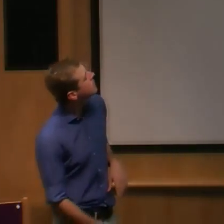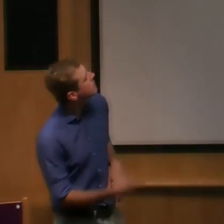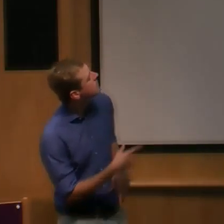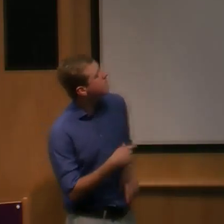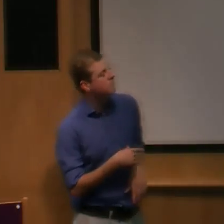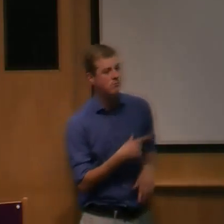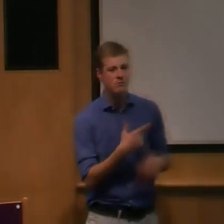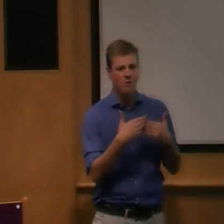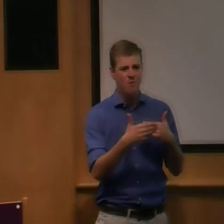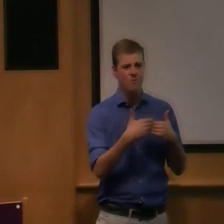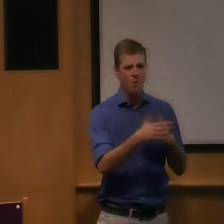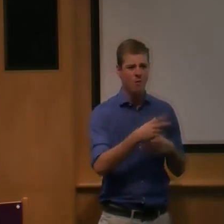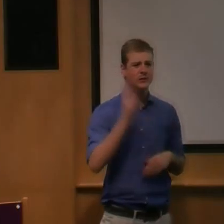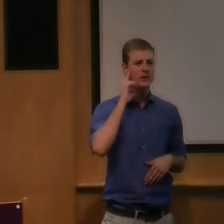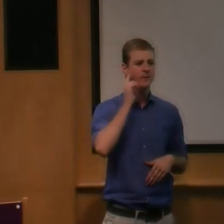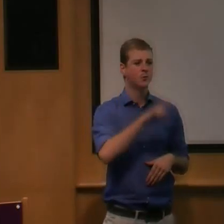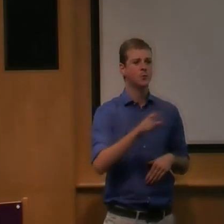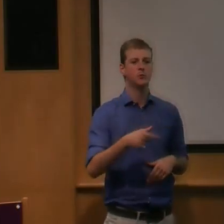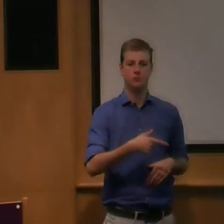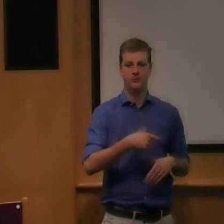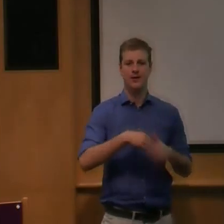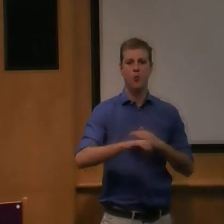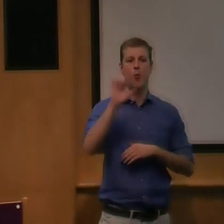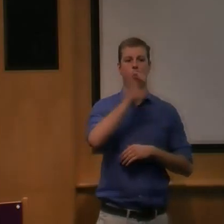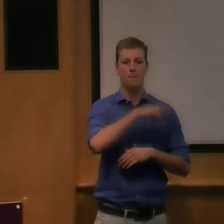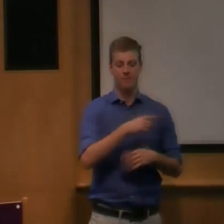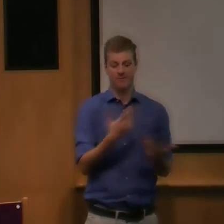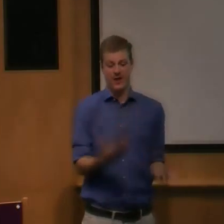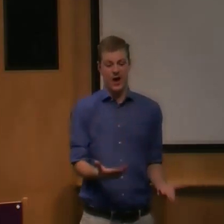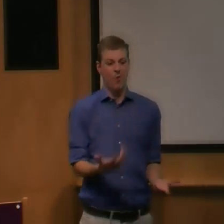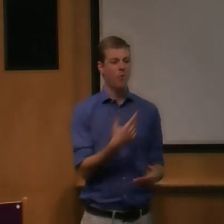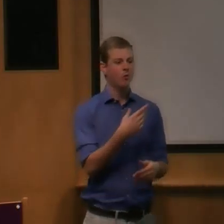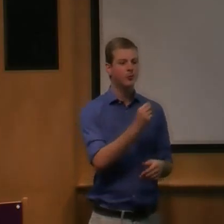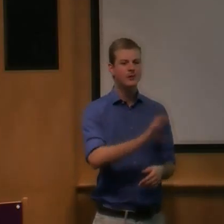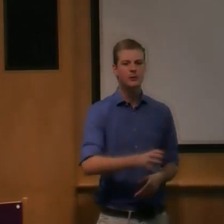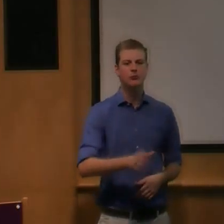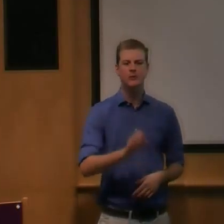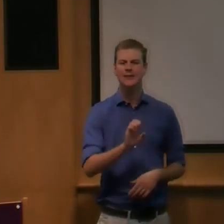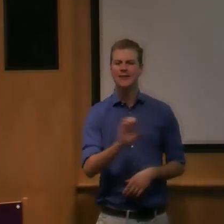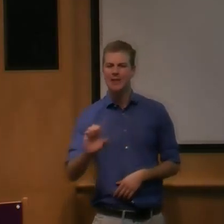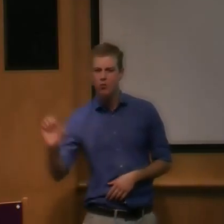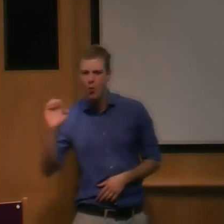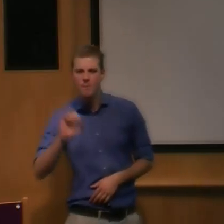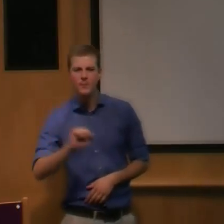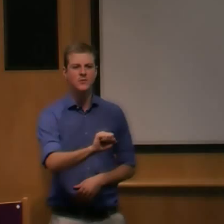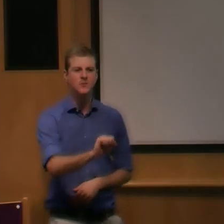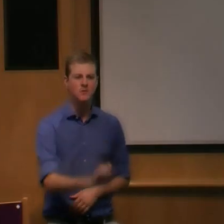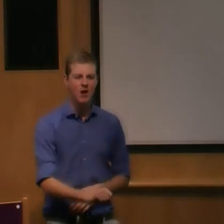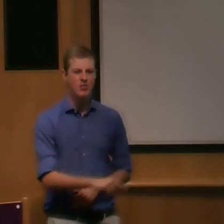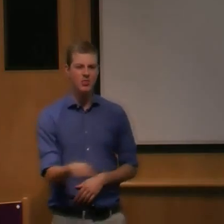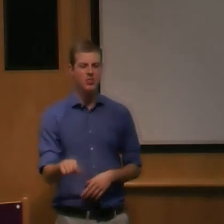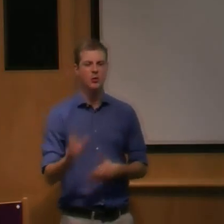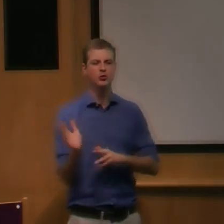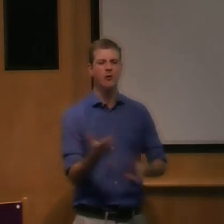stronger. And the reason for that is more and more deaf students in Europe, if you look at Eastern Europe and